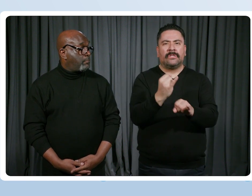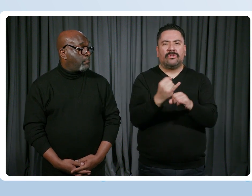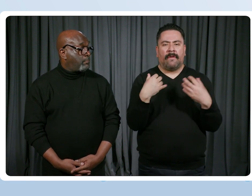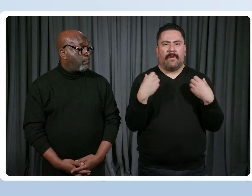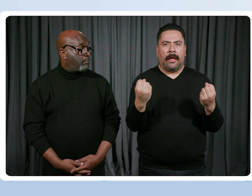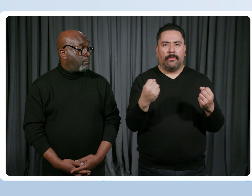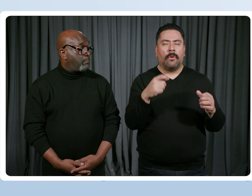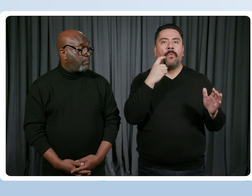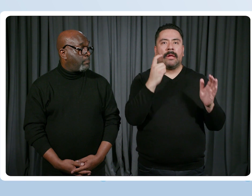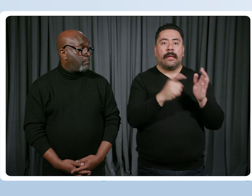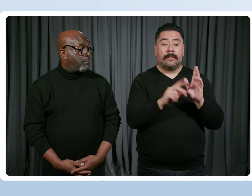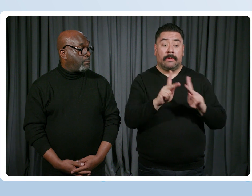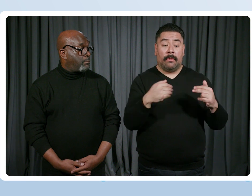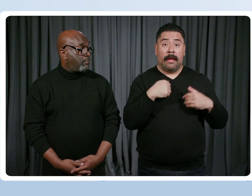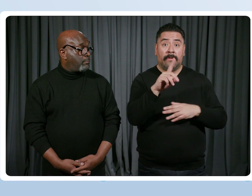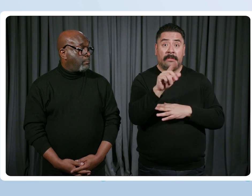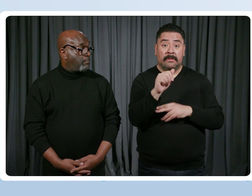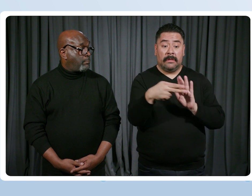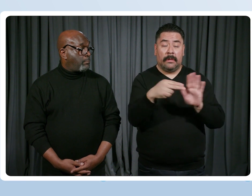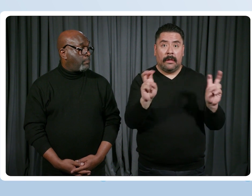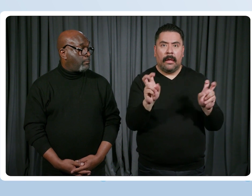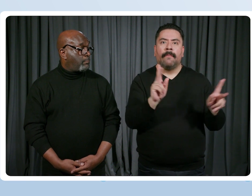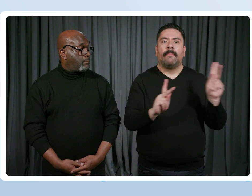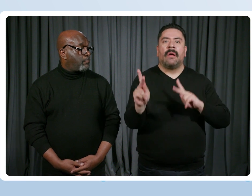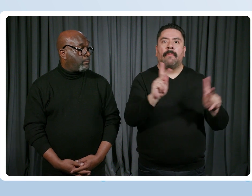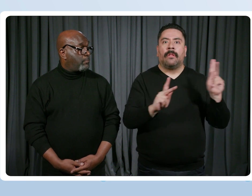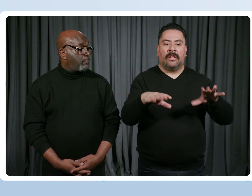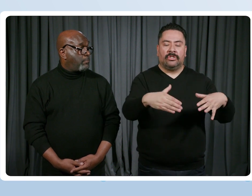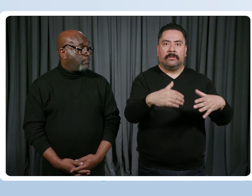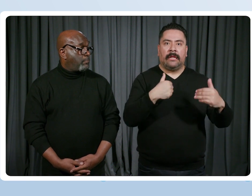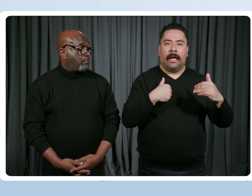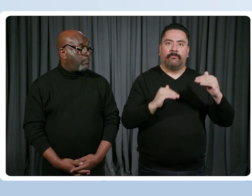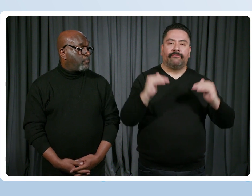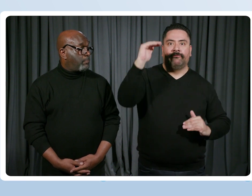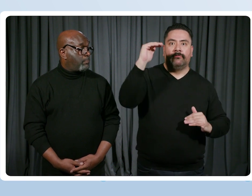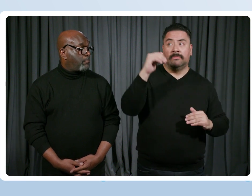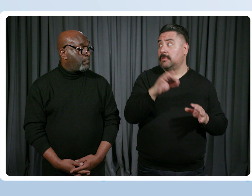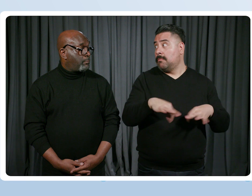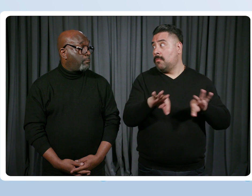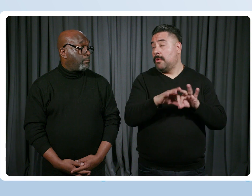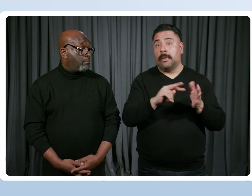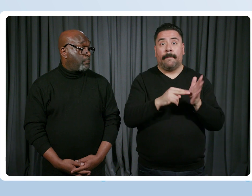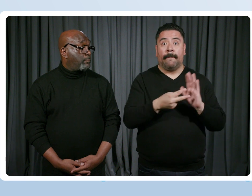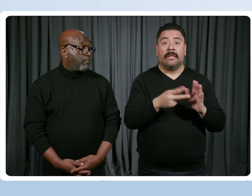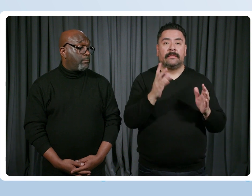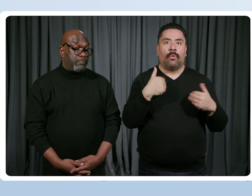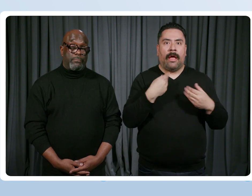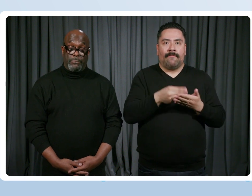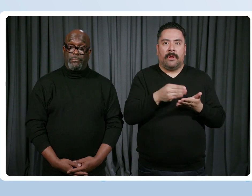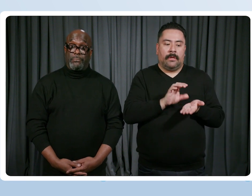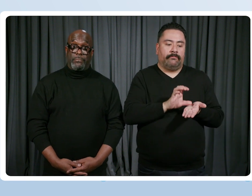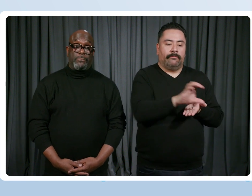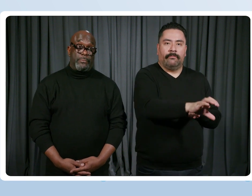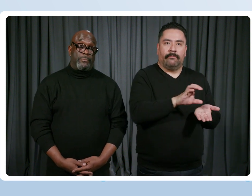Health recognized people with disabilities as a population that faces disparities, which is a big deal because it means then that there'll be funding that